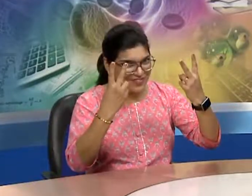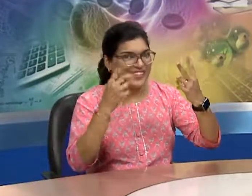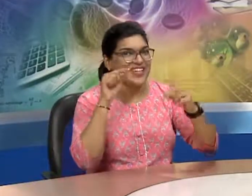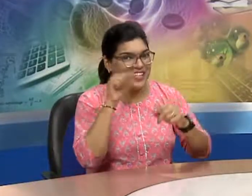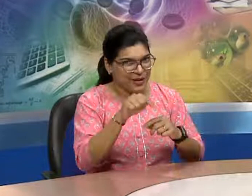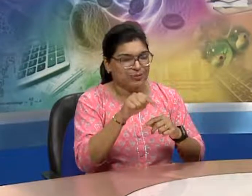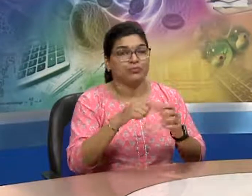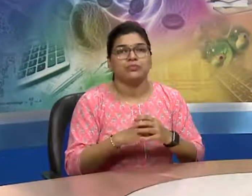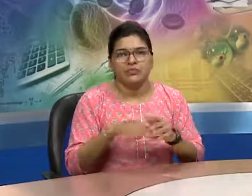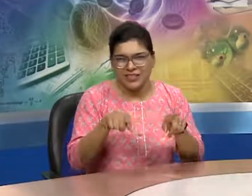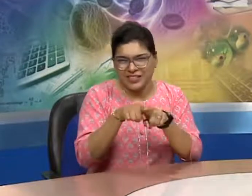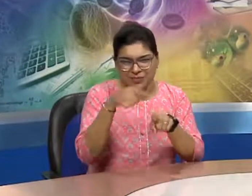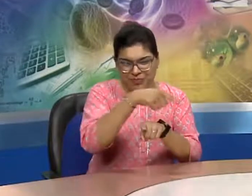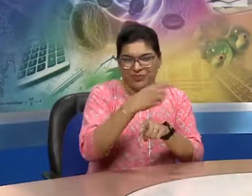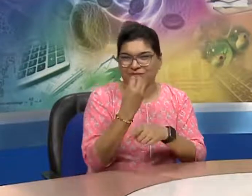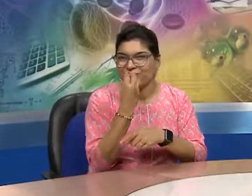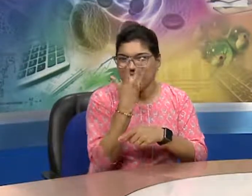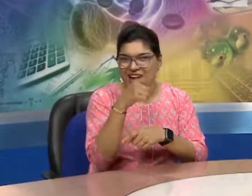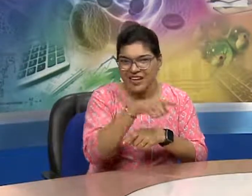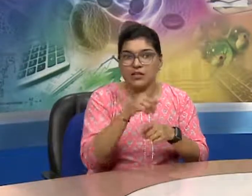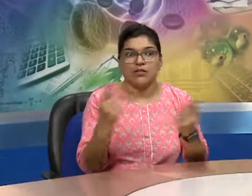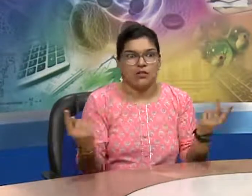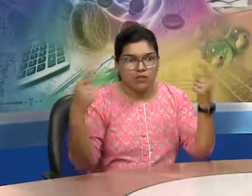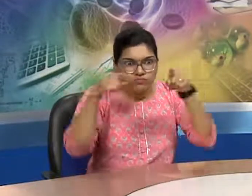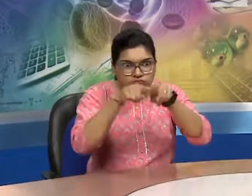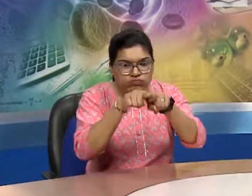try to mutate any gene,